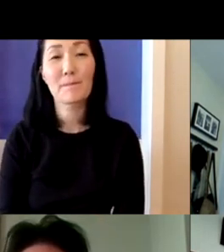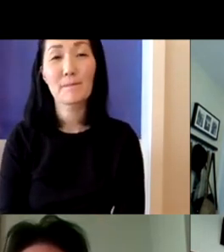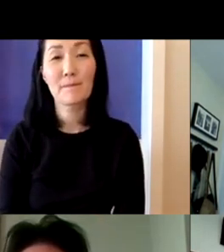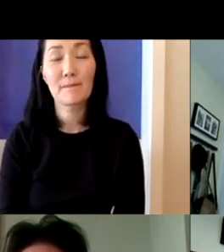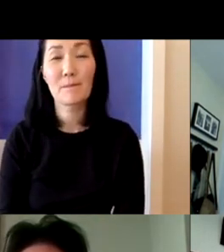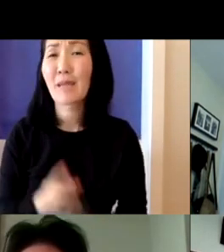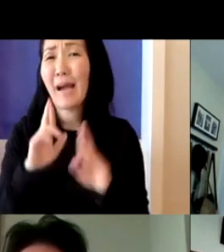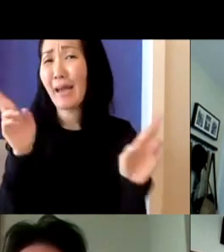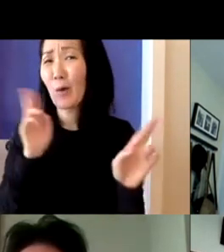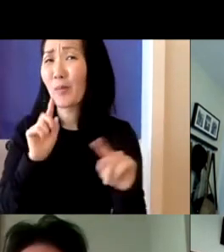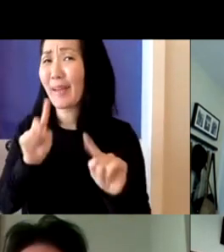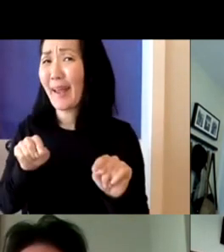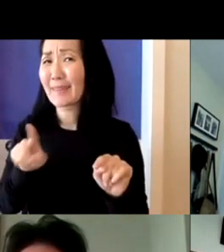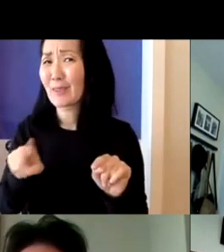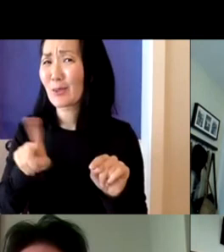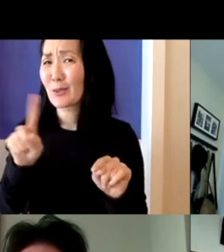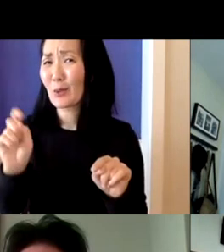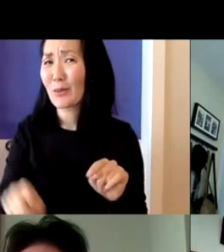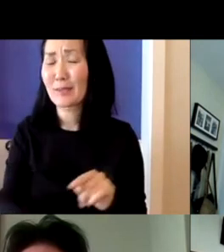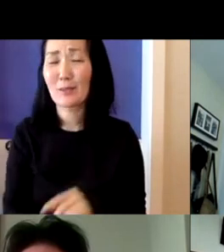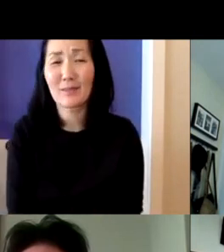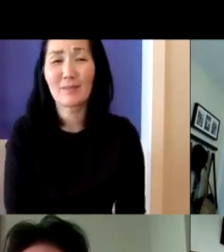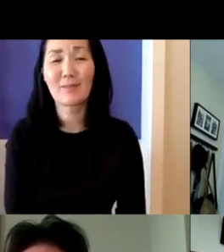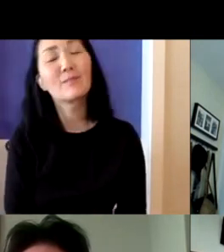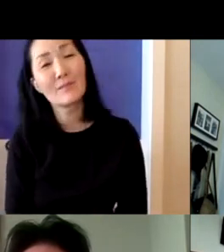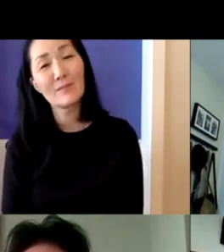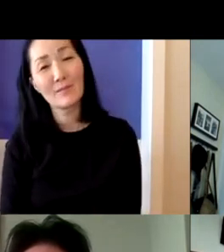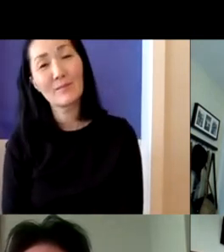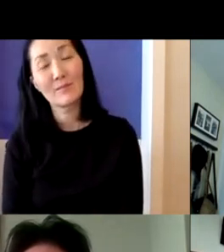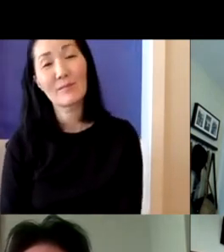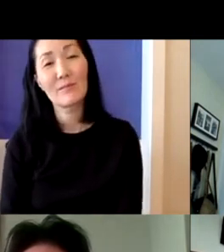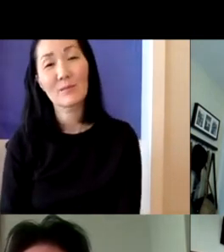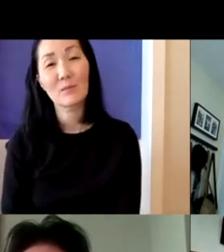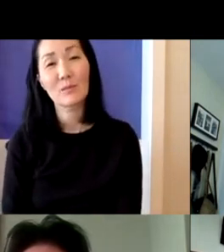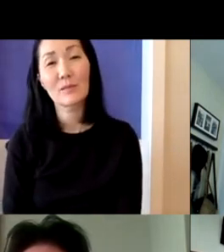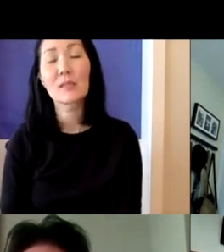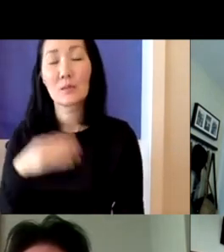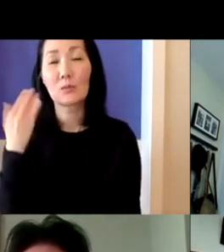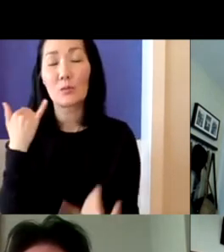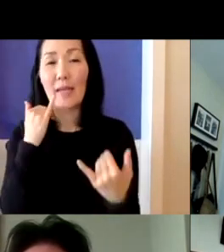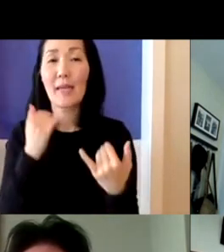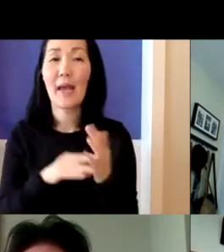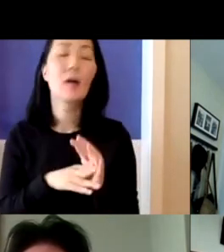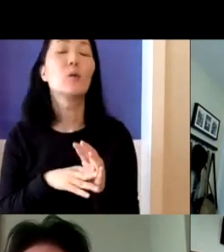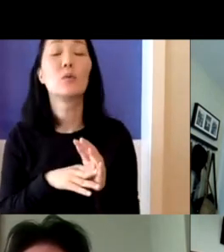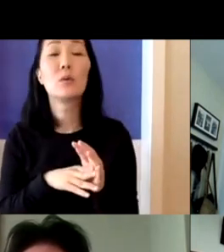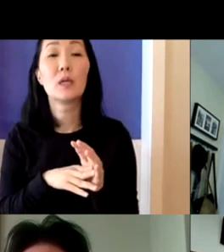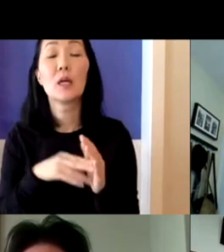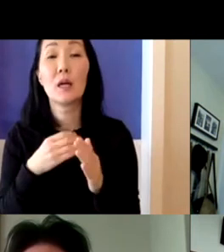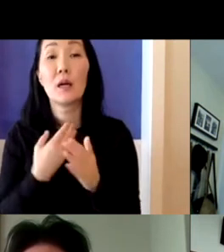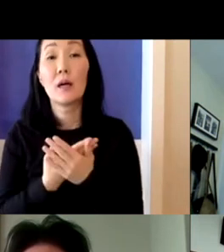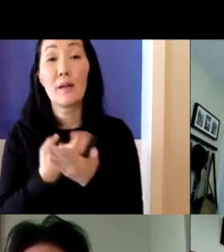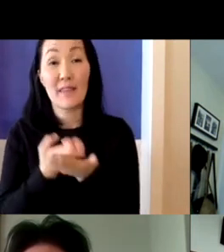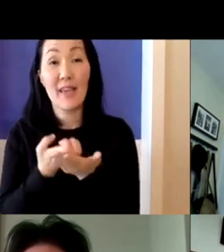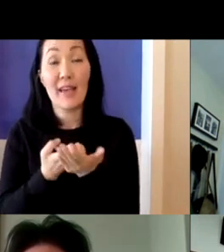of an answer to your question, but I do think it's going to be, you know, there is a steep curve here in terms of the economic recovery.